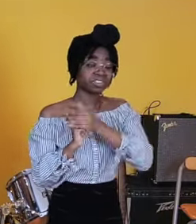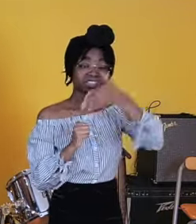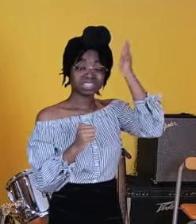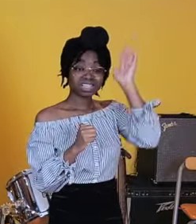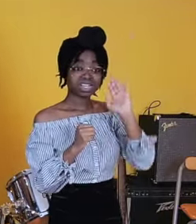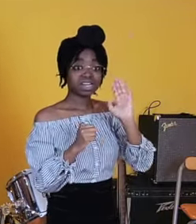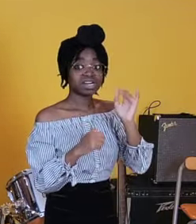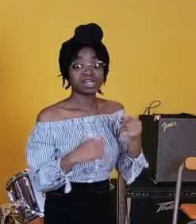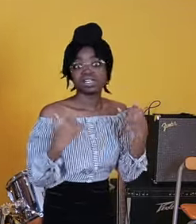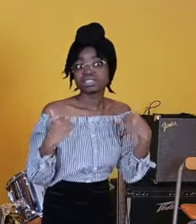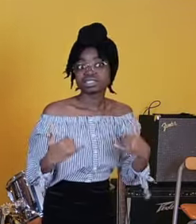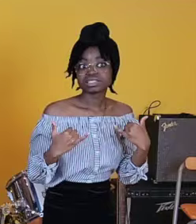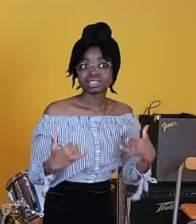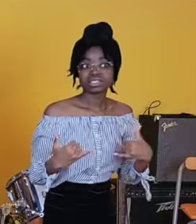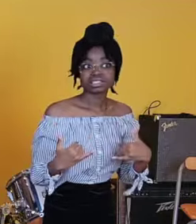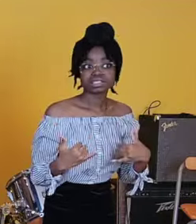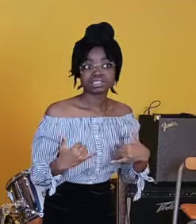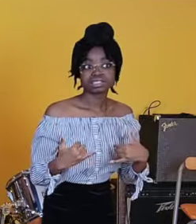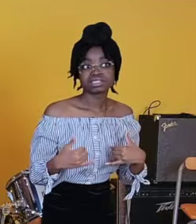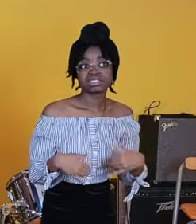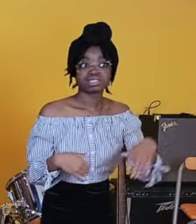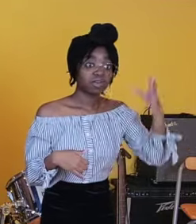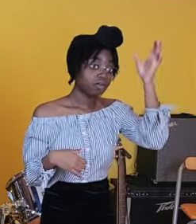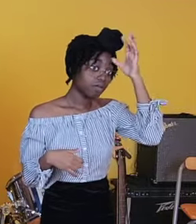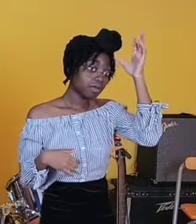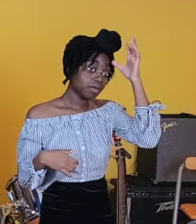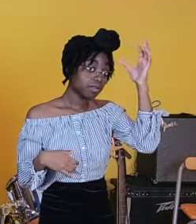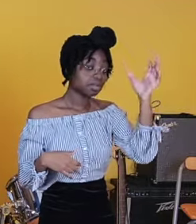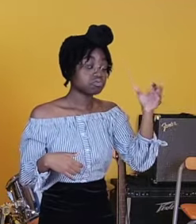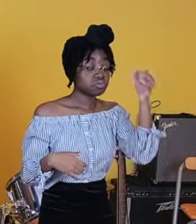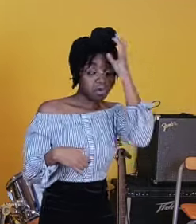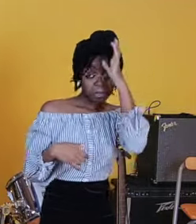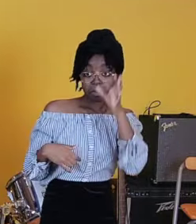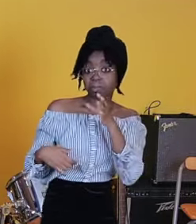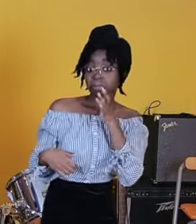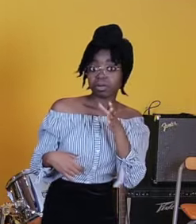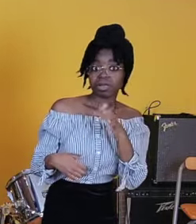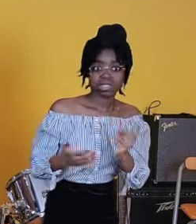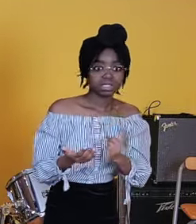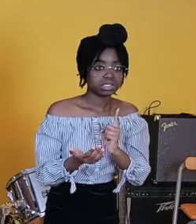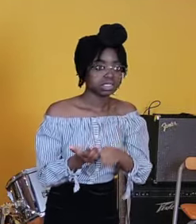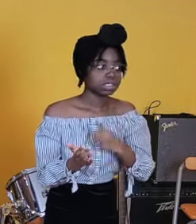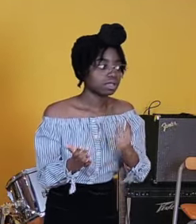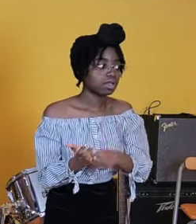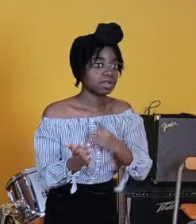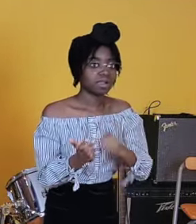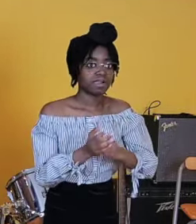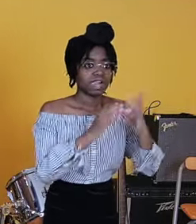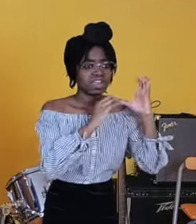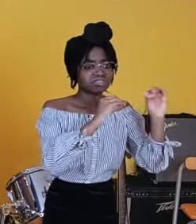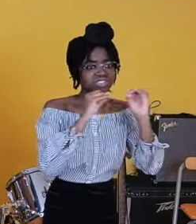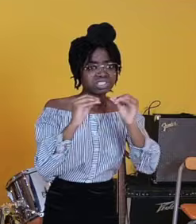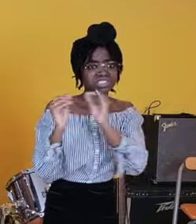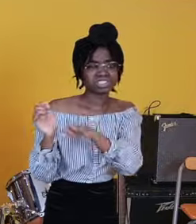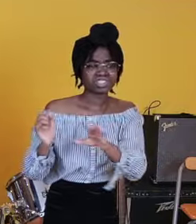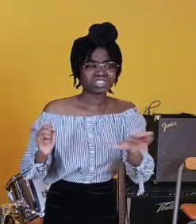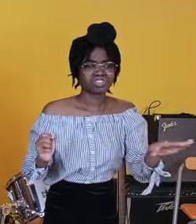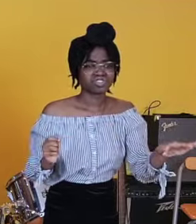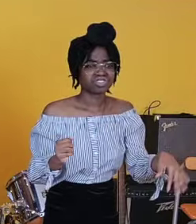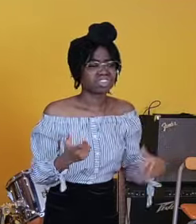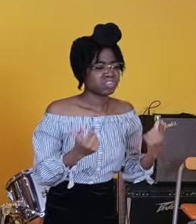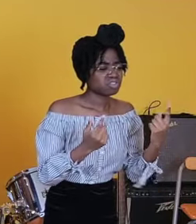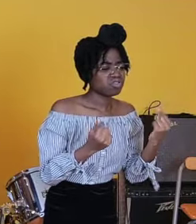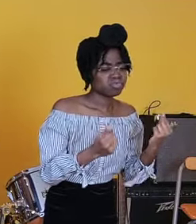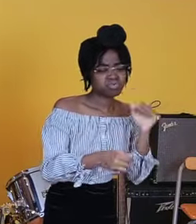as fathers, you know, and as parents, sometimes we have taught our children, raised them the right way